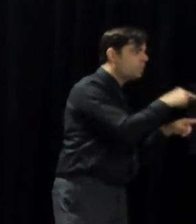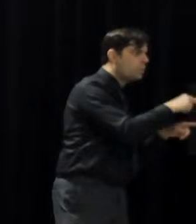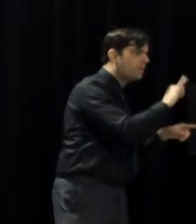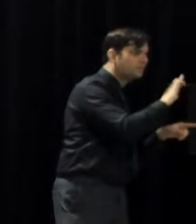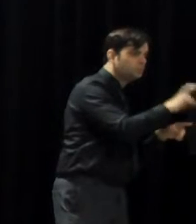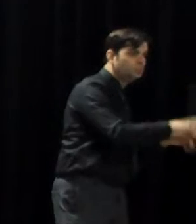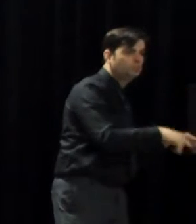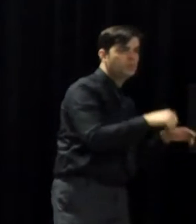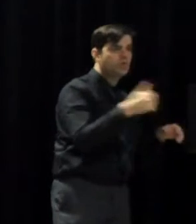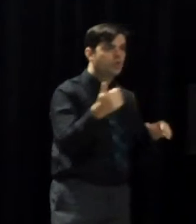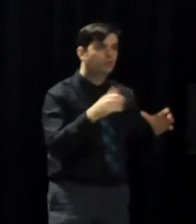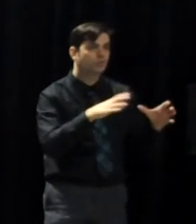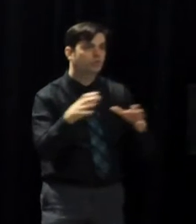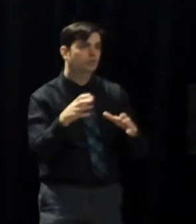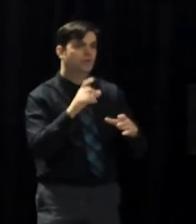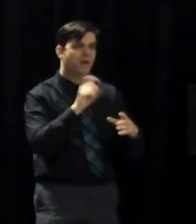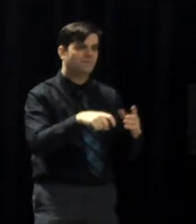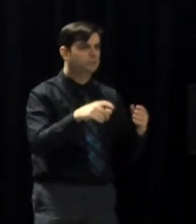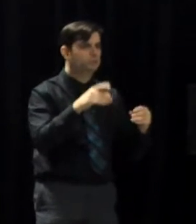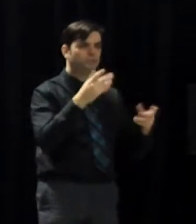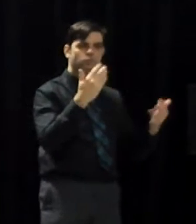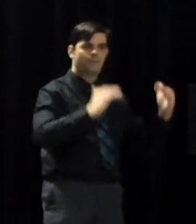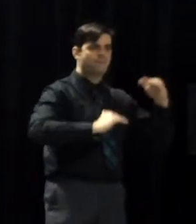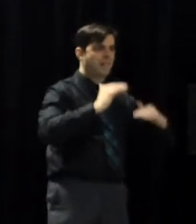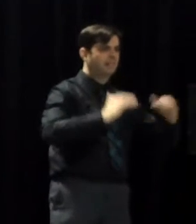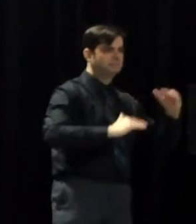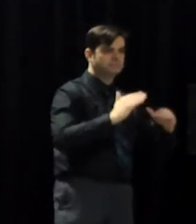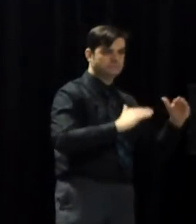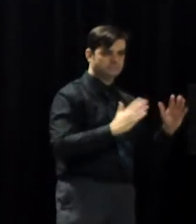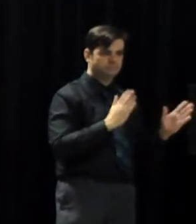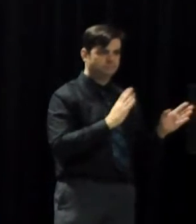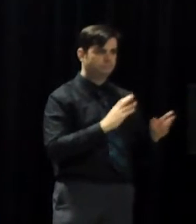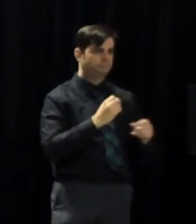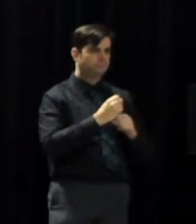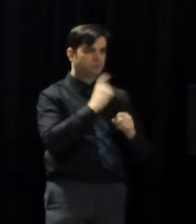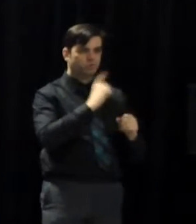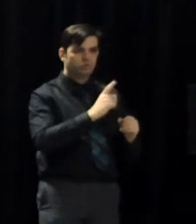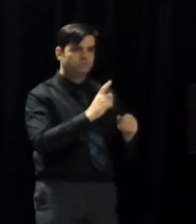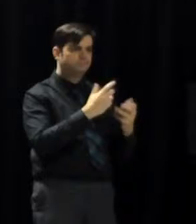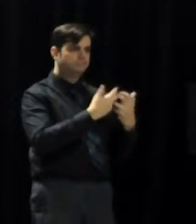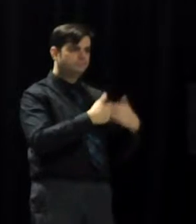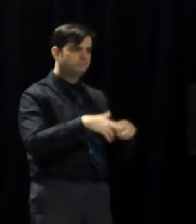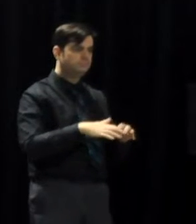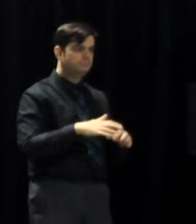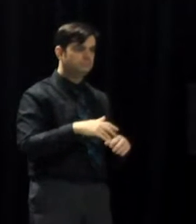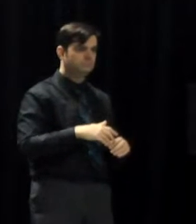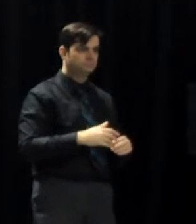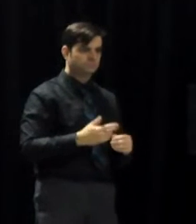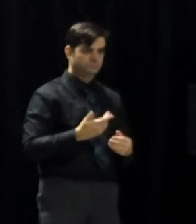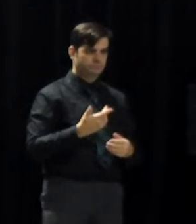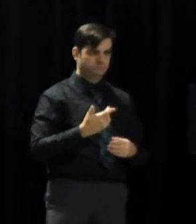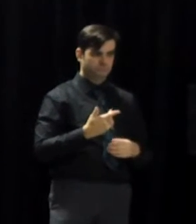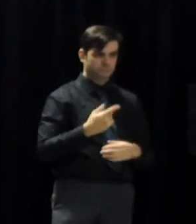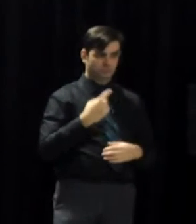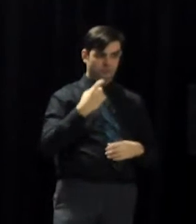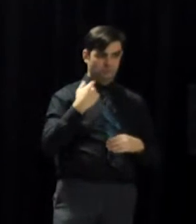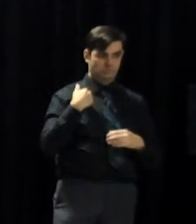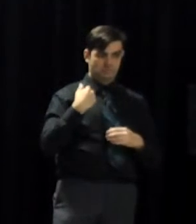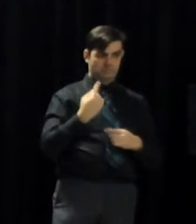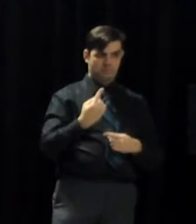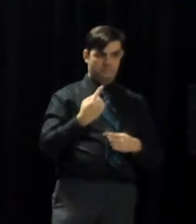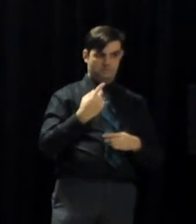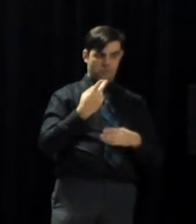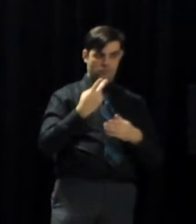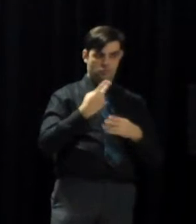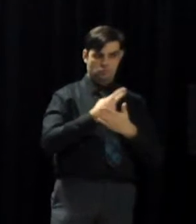leading to tomorrow? Is it the right amount of time after Thanksgiving? Could be. And sometimes